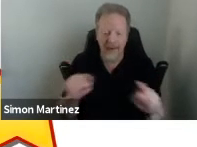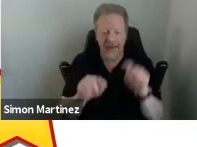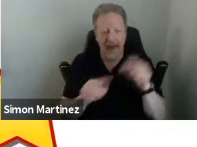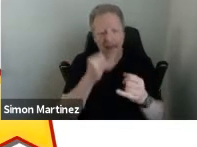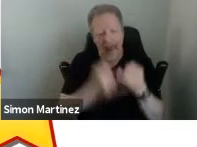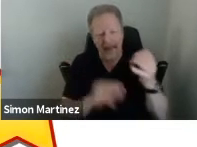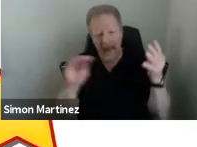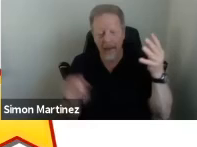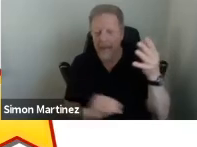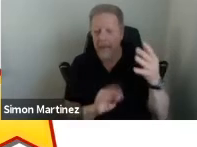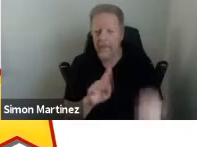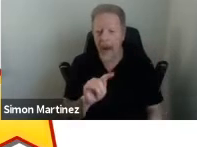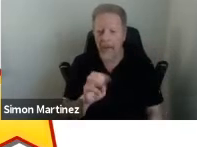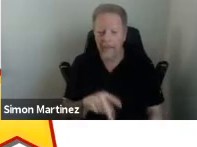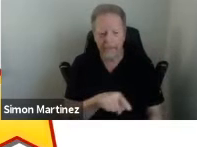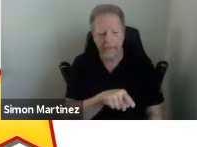bottom.